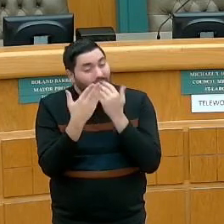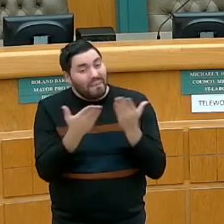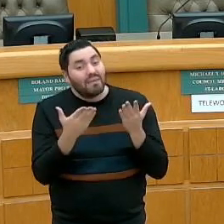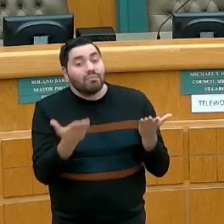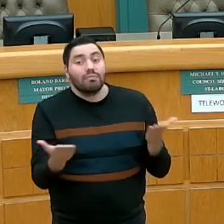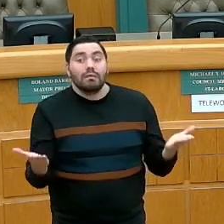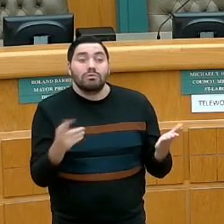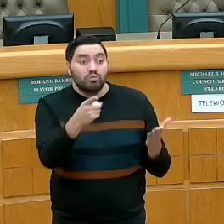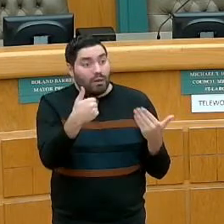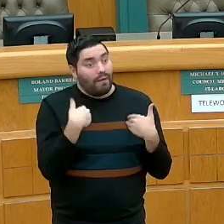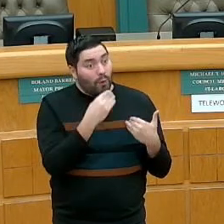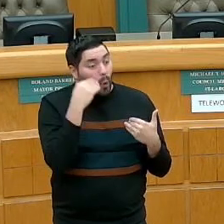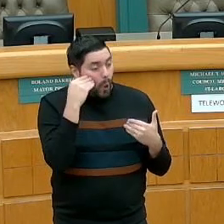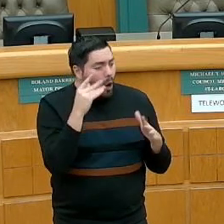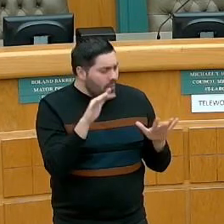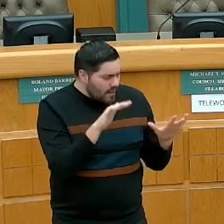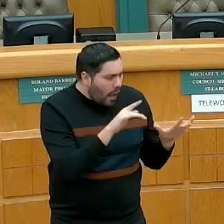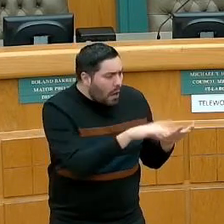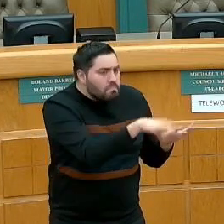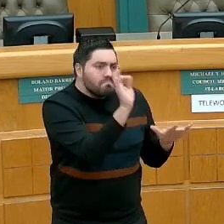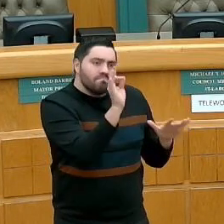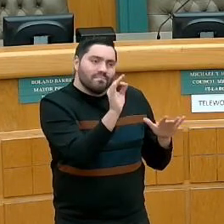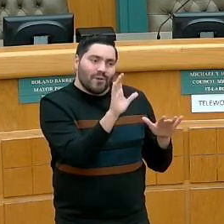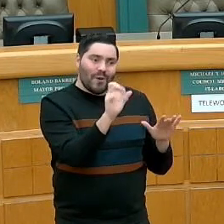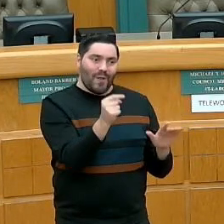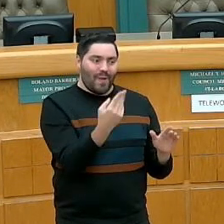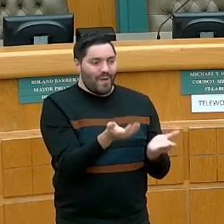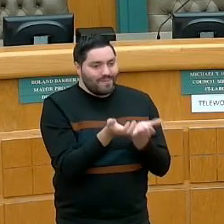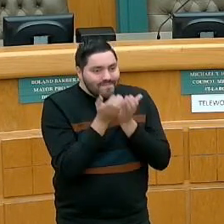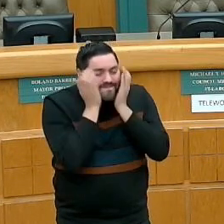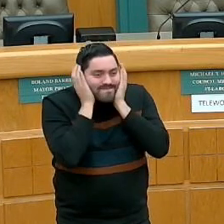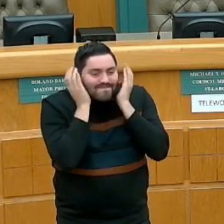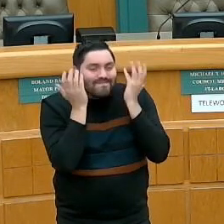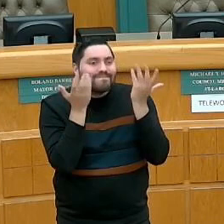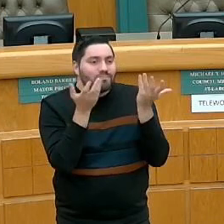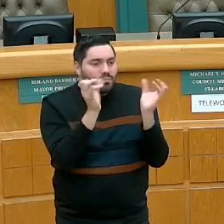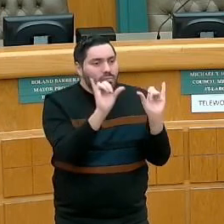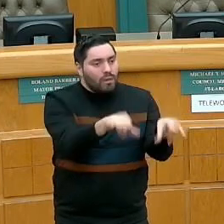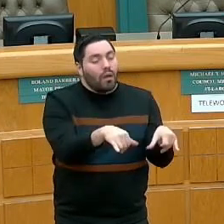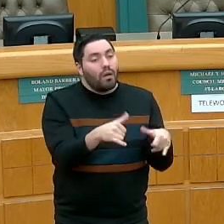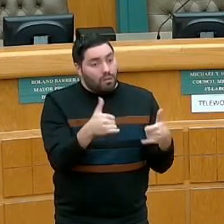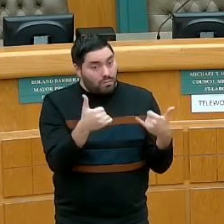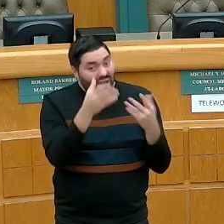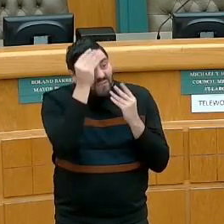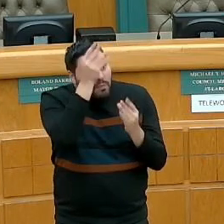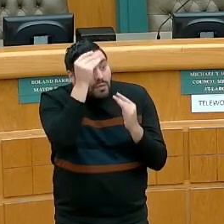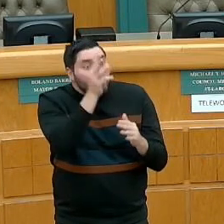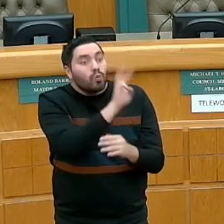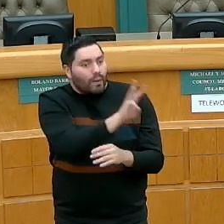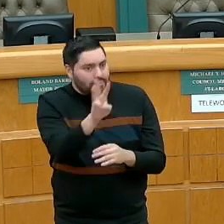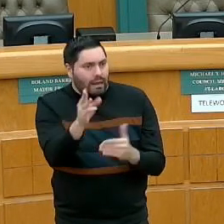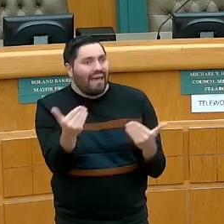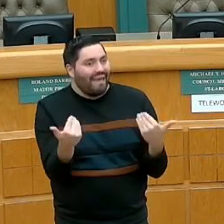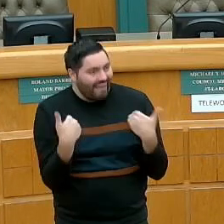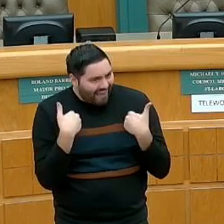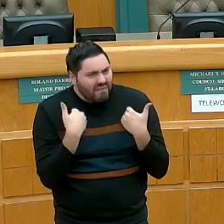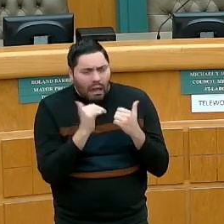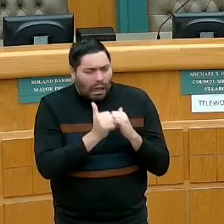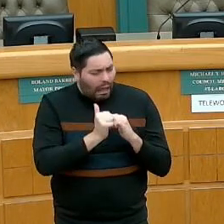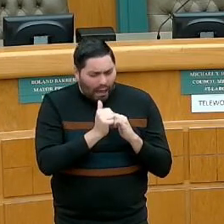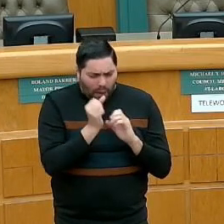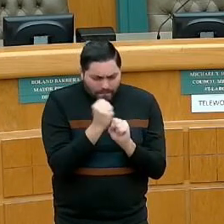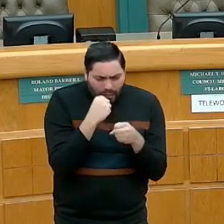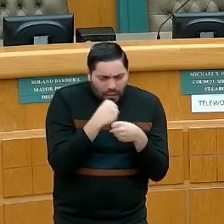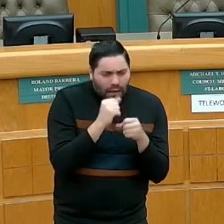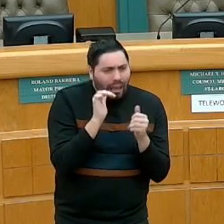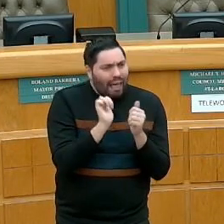your home. We do have some information on our website on how those masks could be made and how to